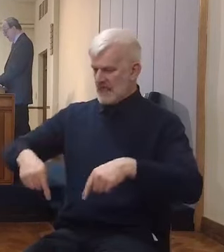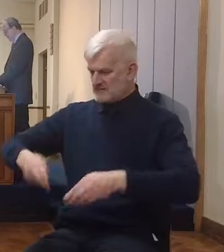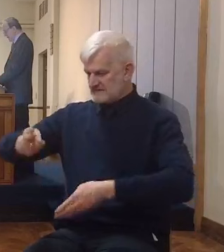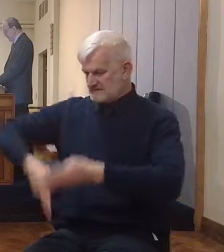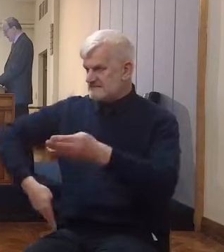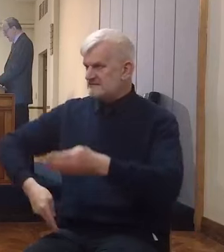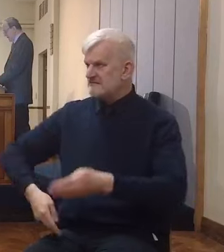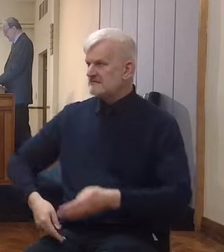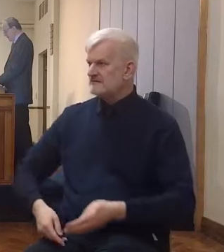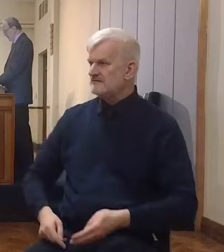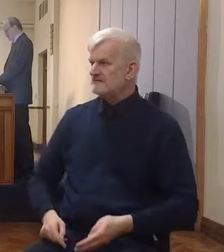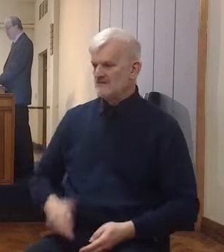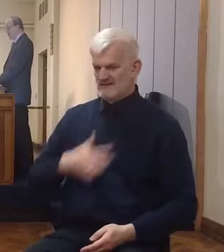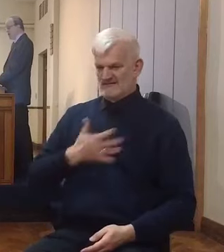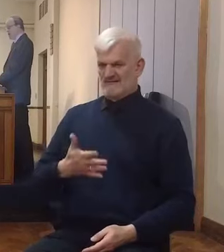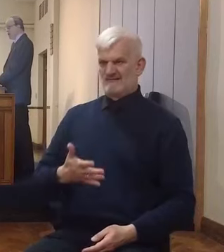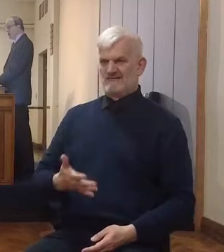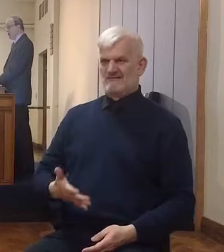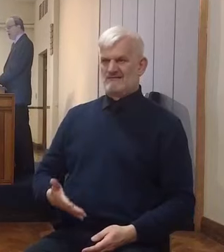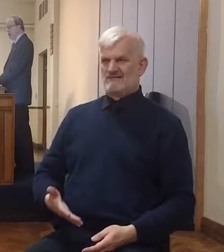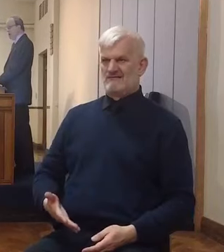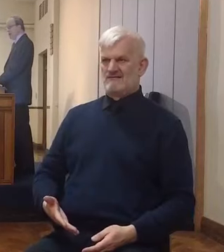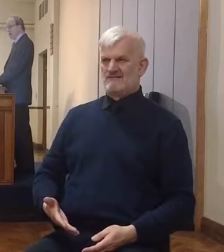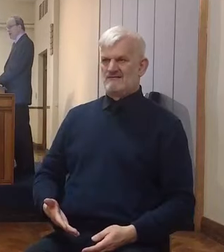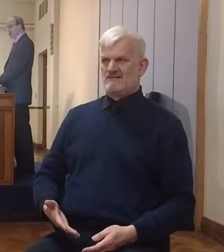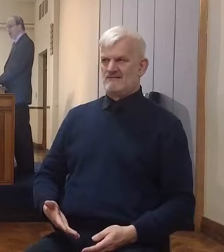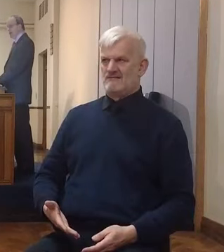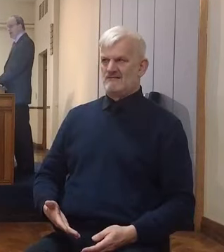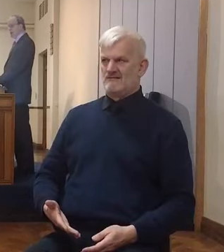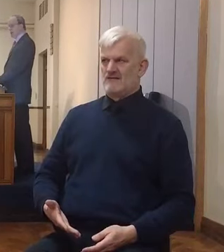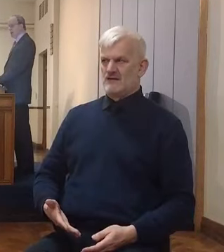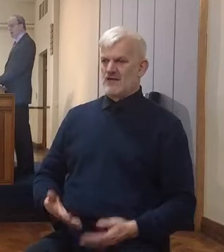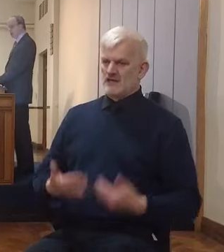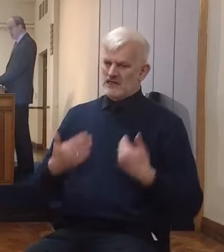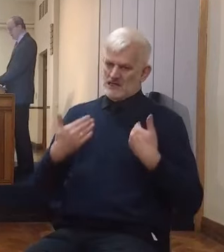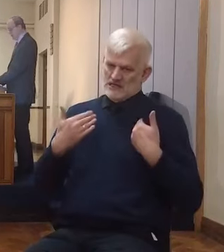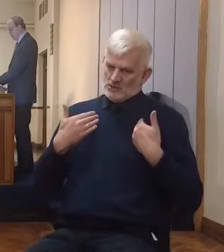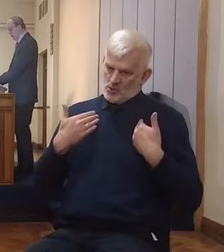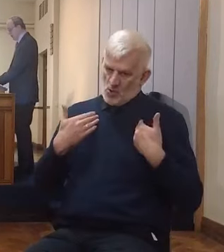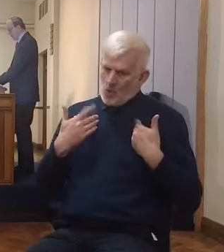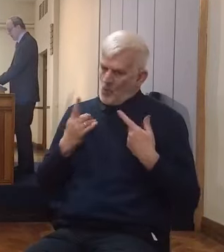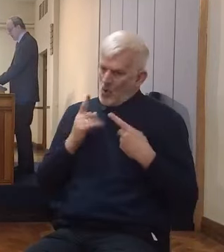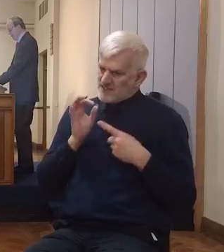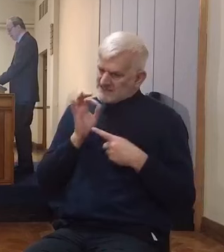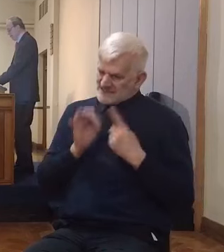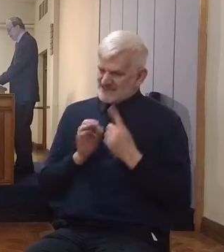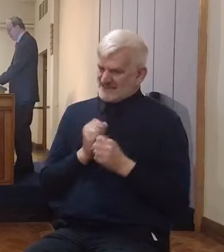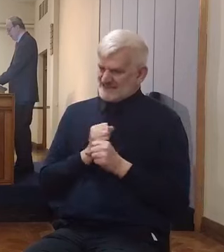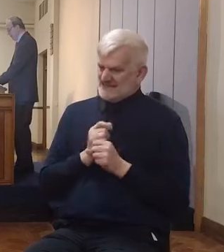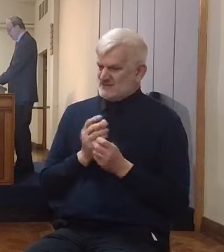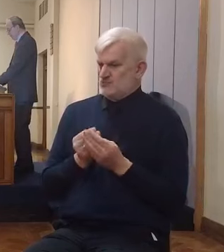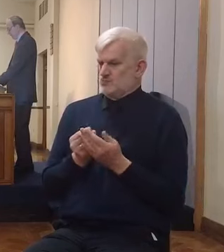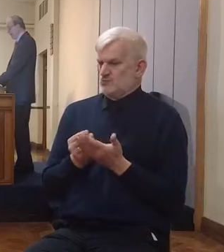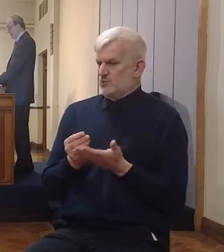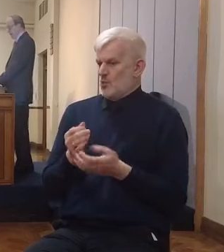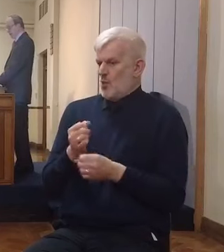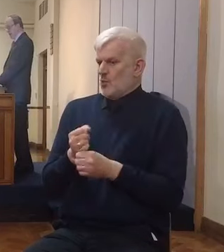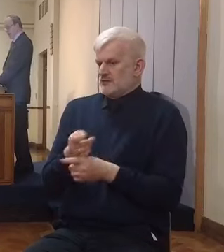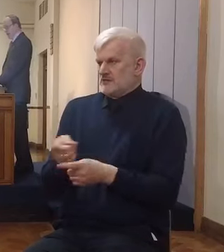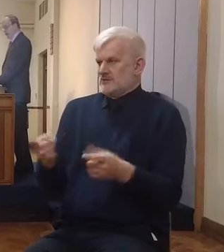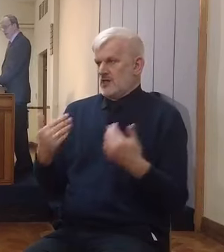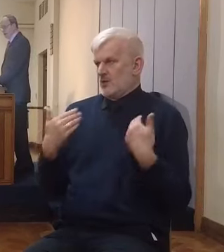horses. Nobody's quite sure what they did with those horses. The Hebrew is not